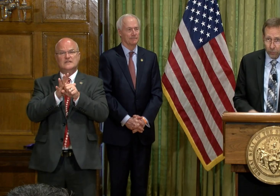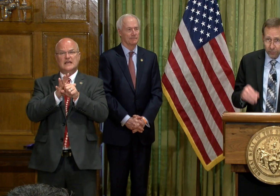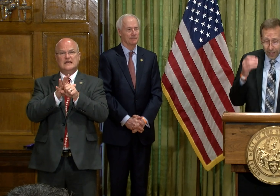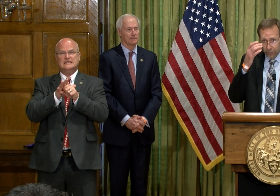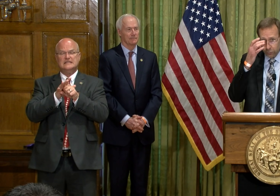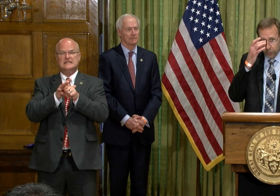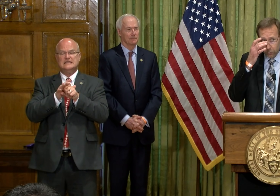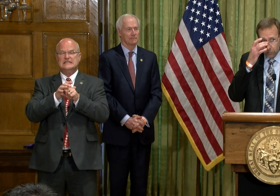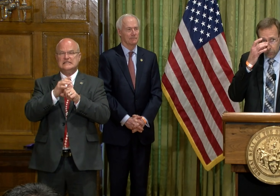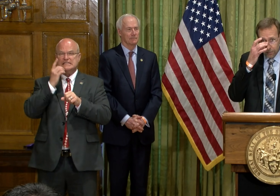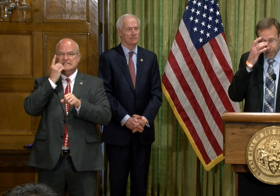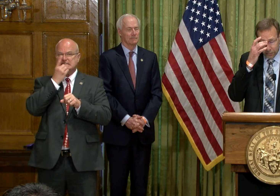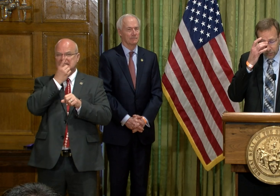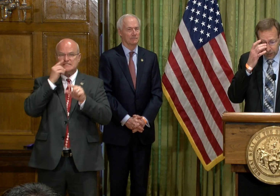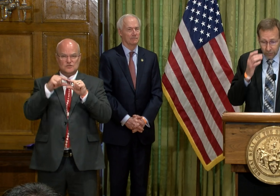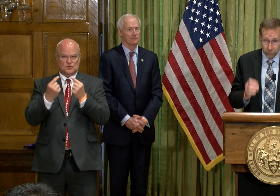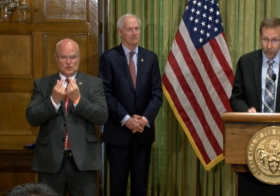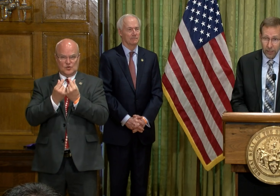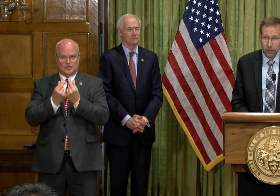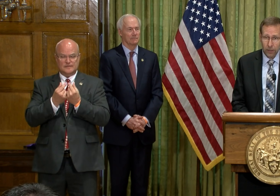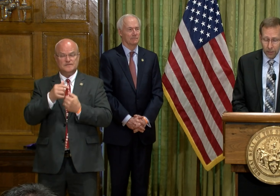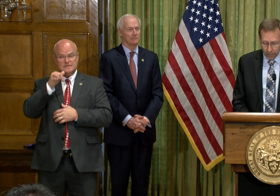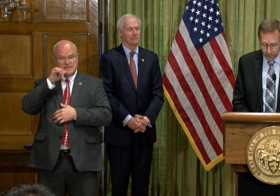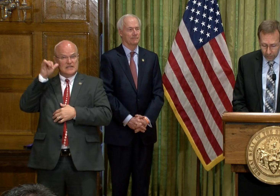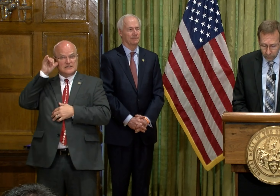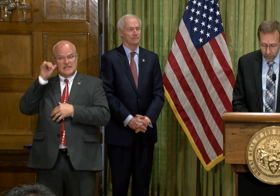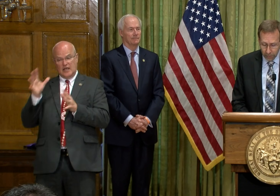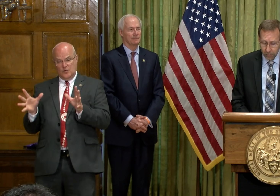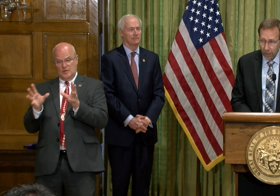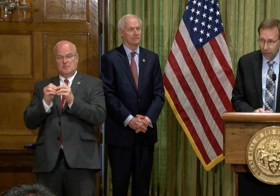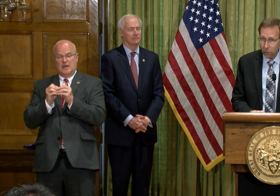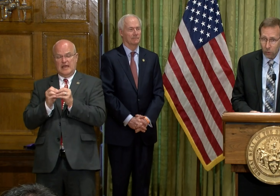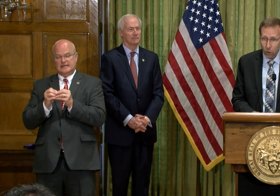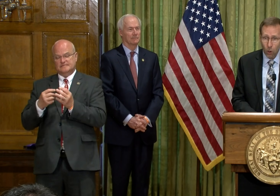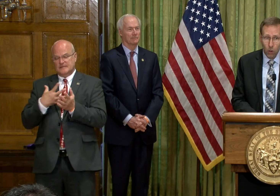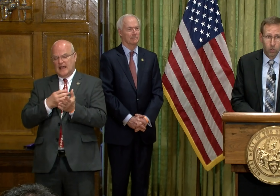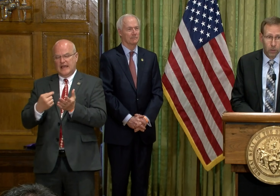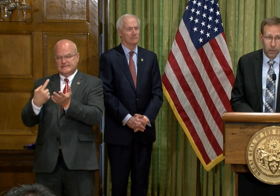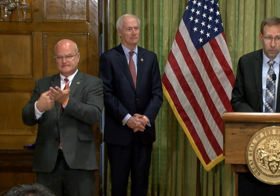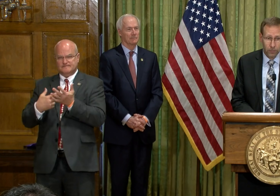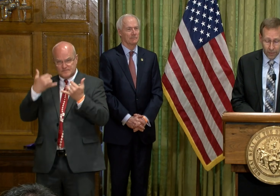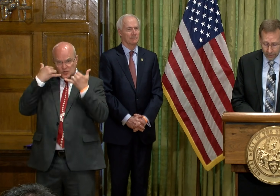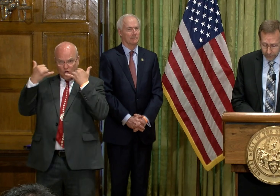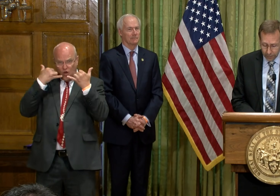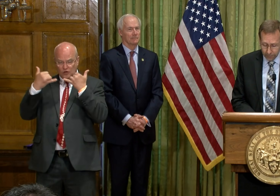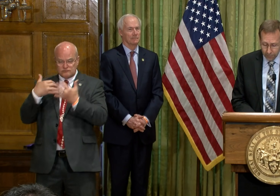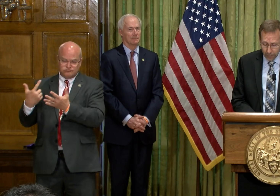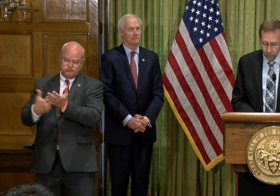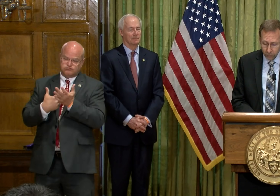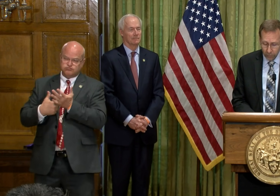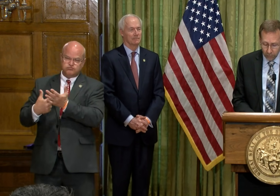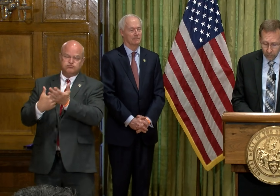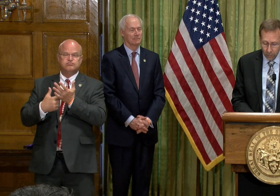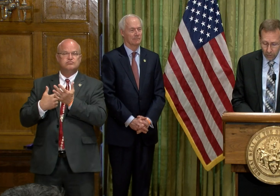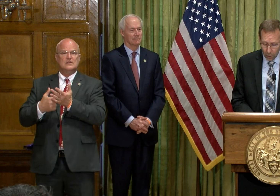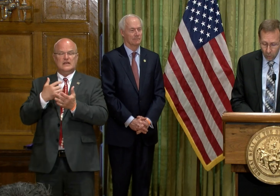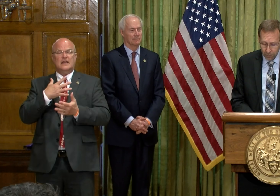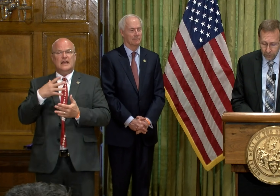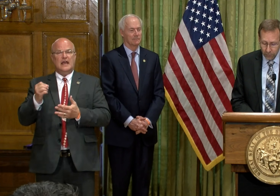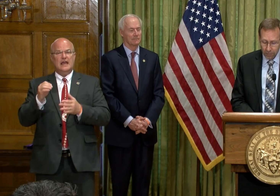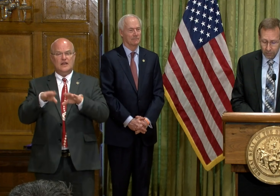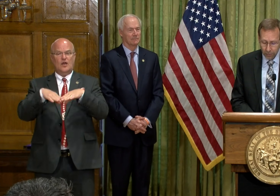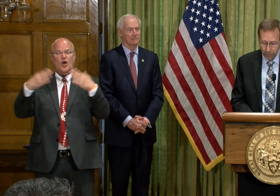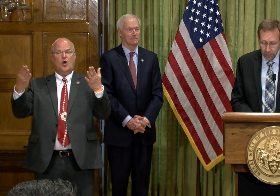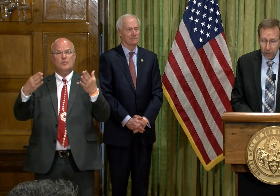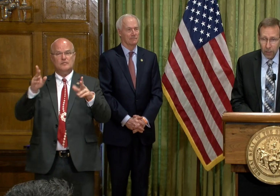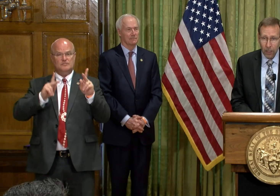COVID-19 Dental Advisory Group. We met yesterday. It was a call, and it was